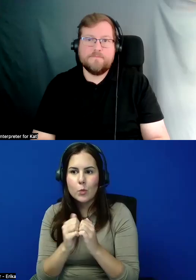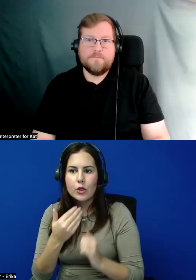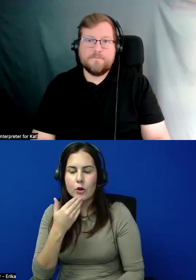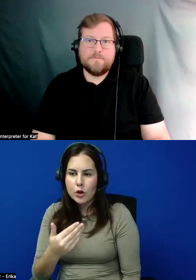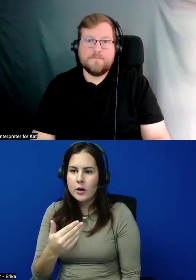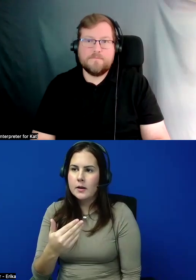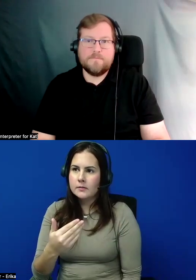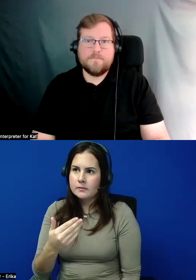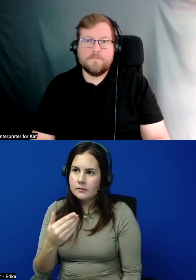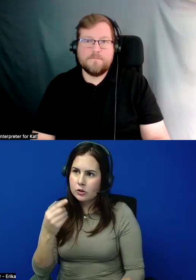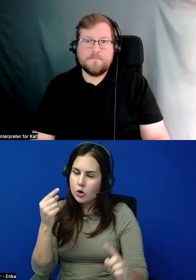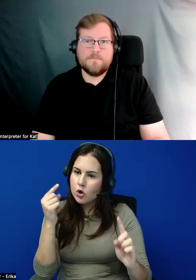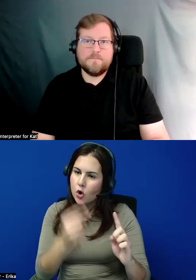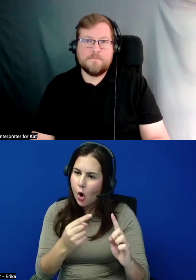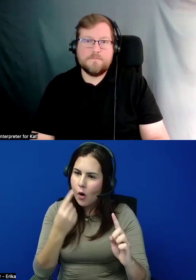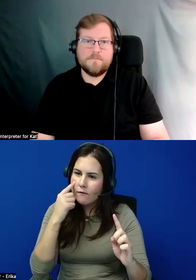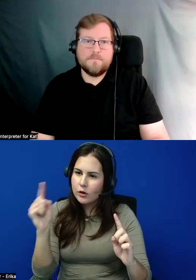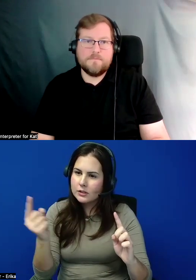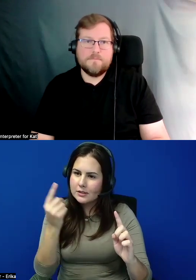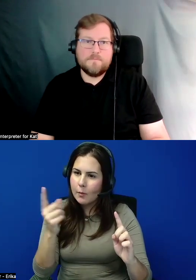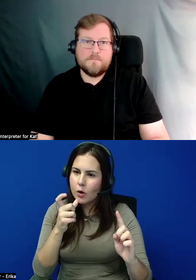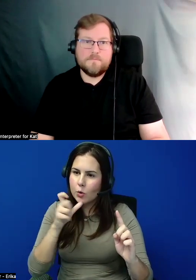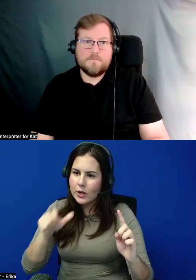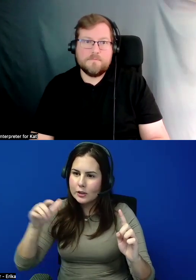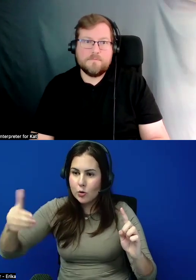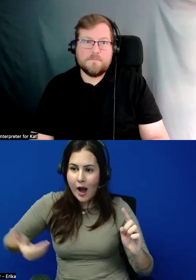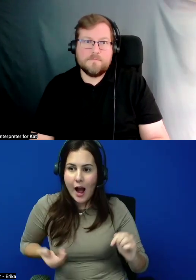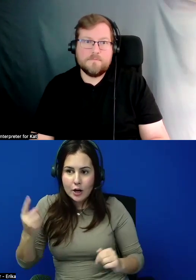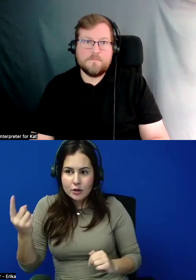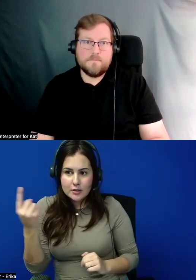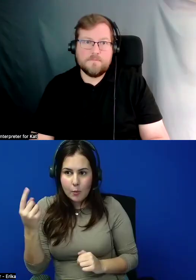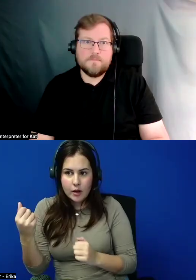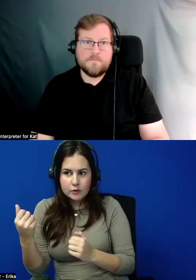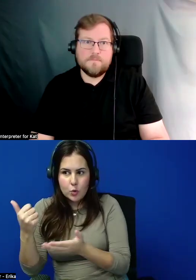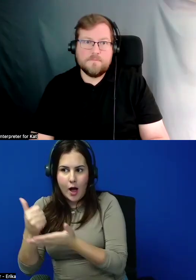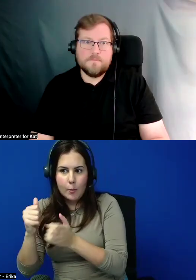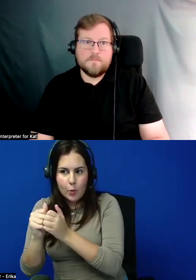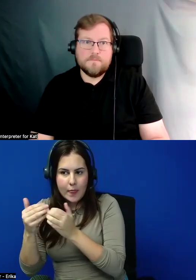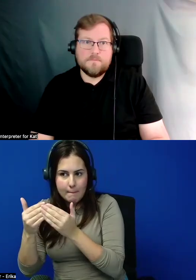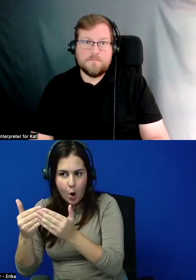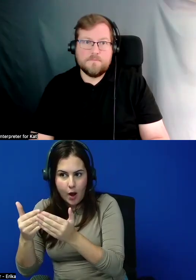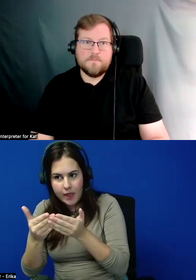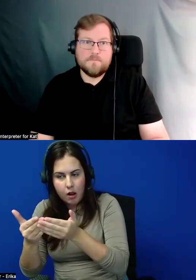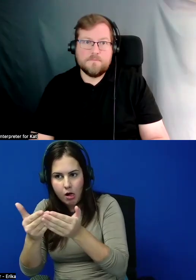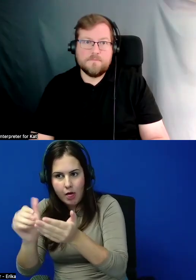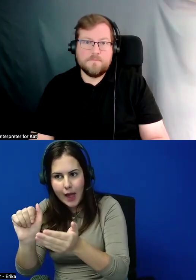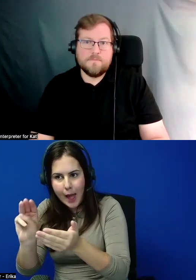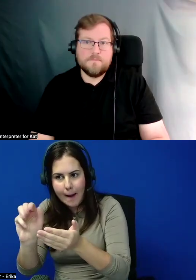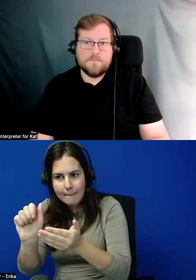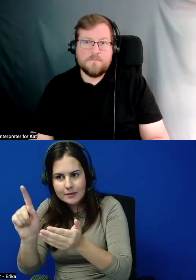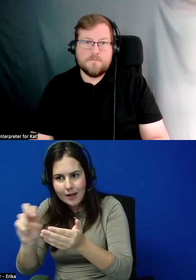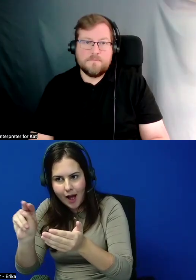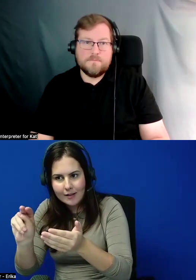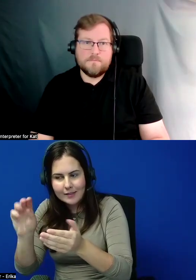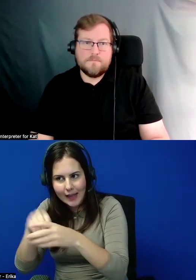for someone to have to go hire a boat and go up the Amazon um, in 2025, right?